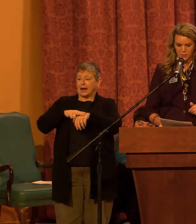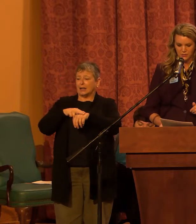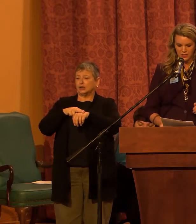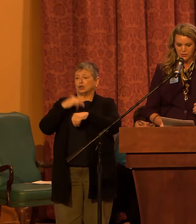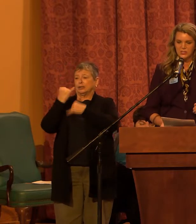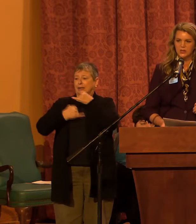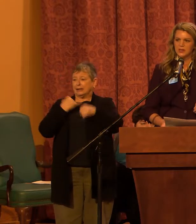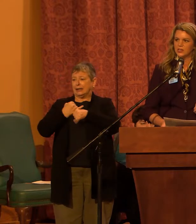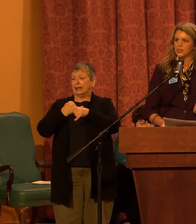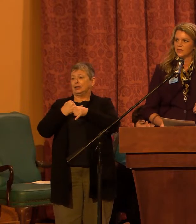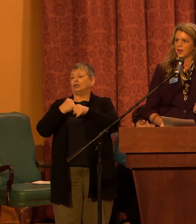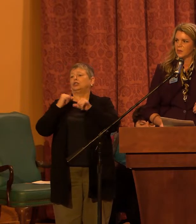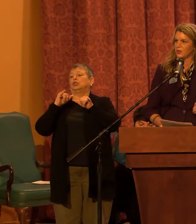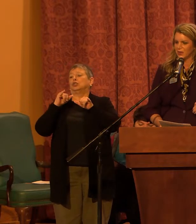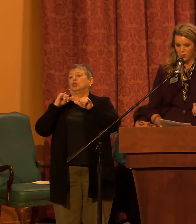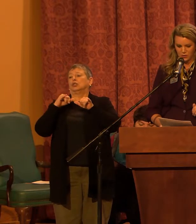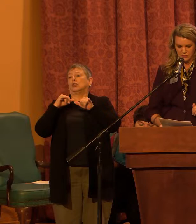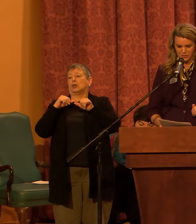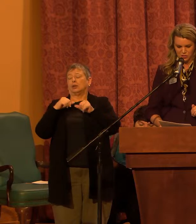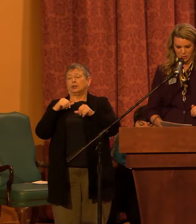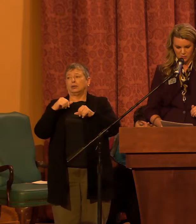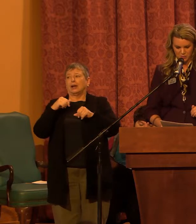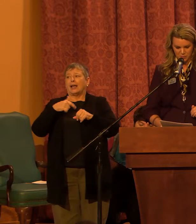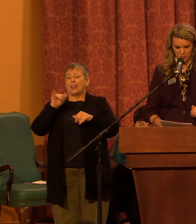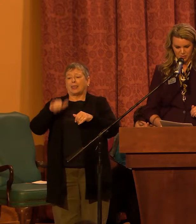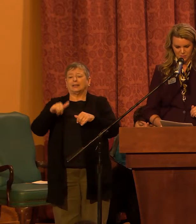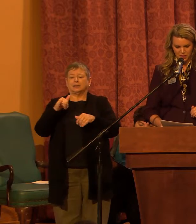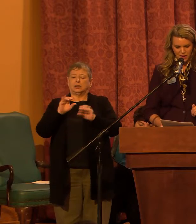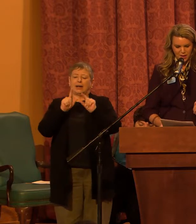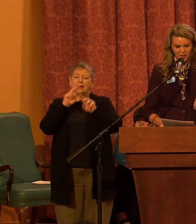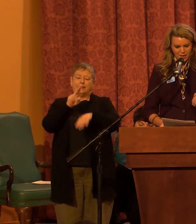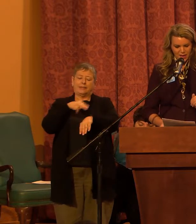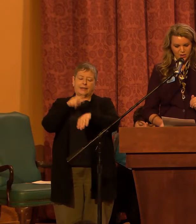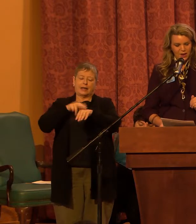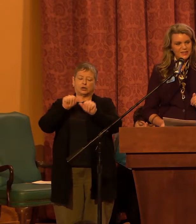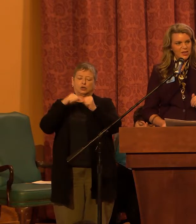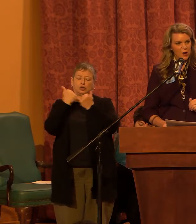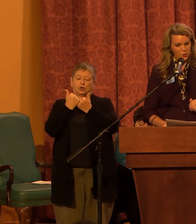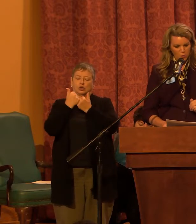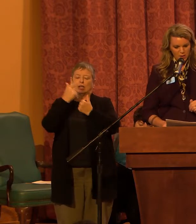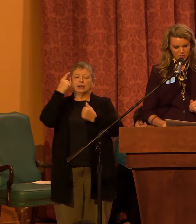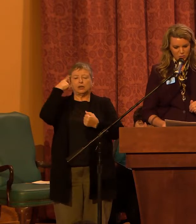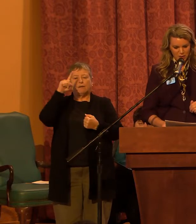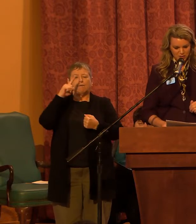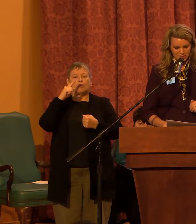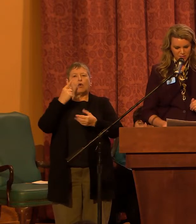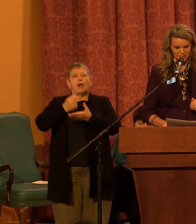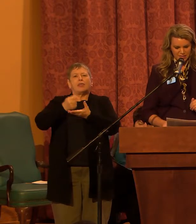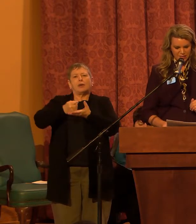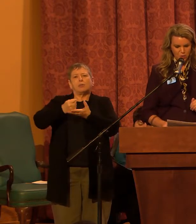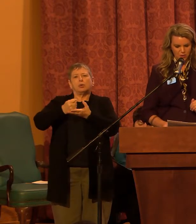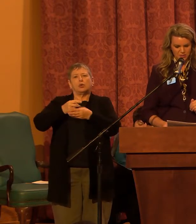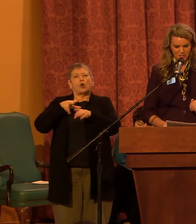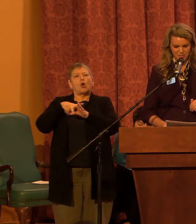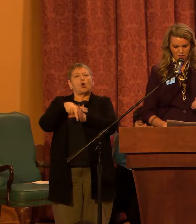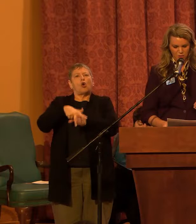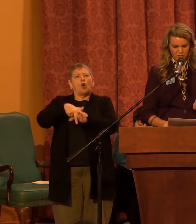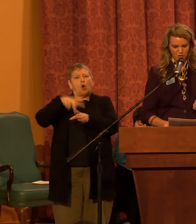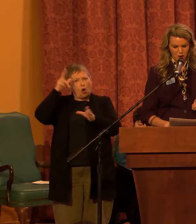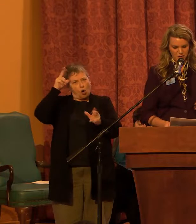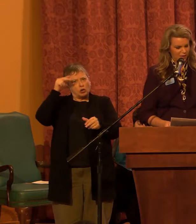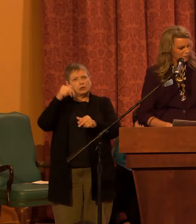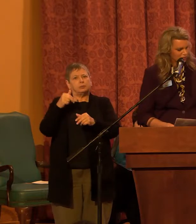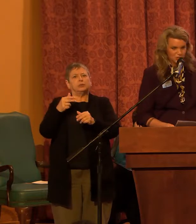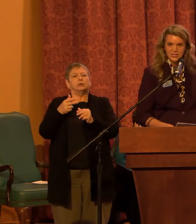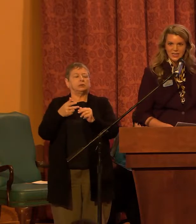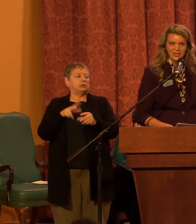program. That's the Professional Association of Therapeutic Horsemanship. And GREAT is home to about 17 horses, of which